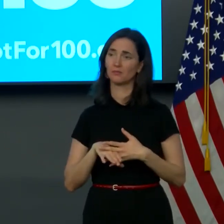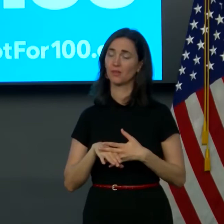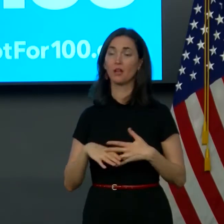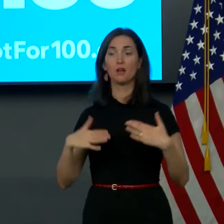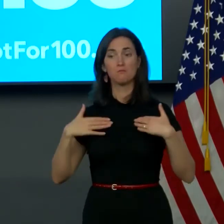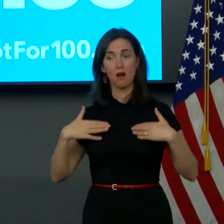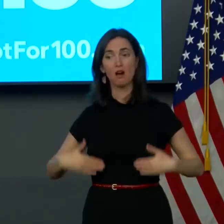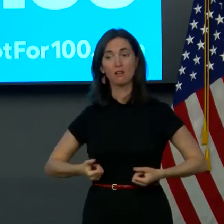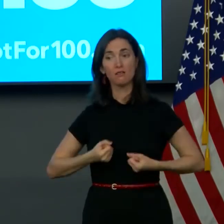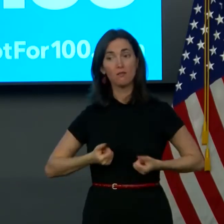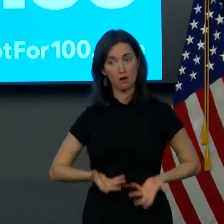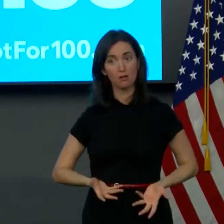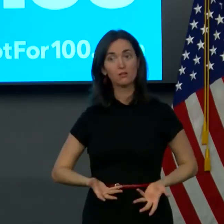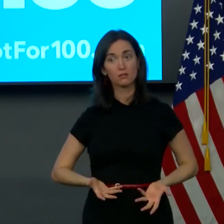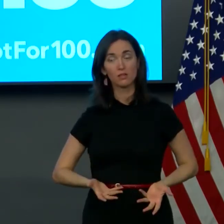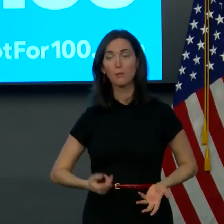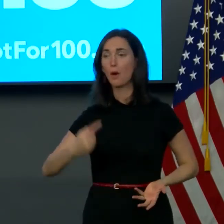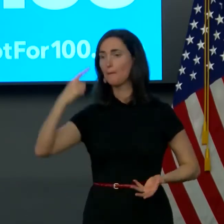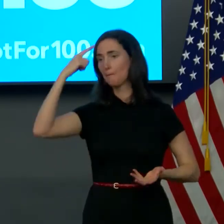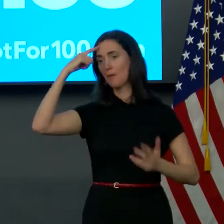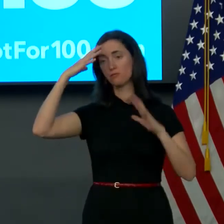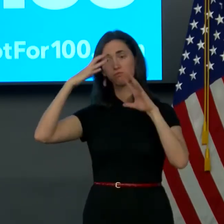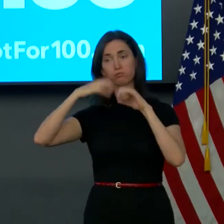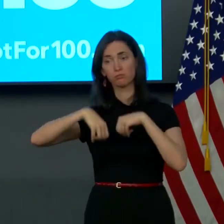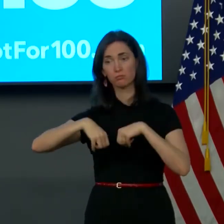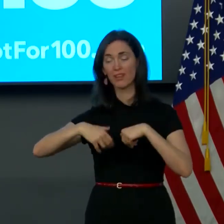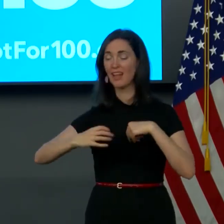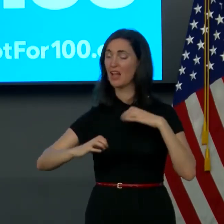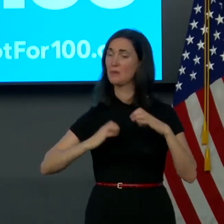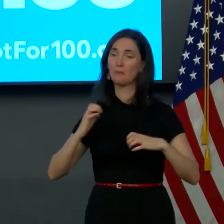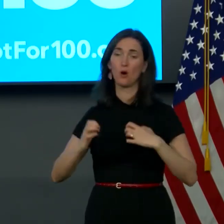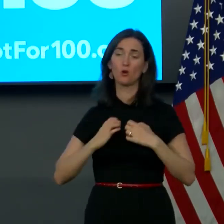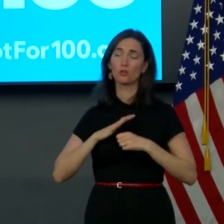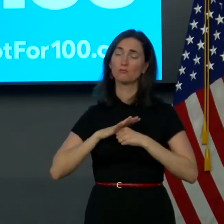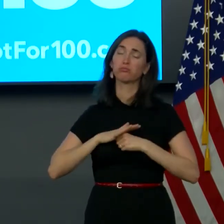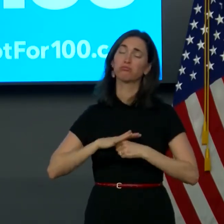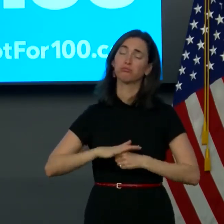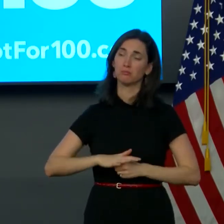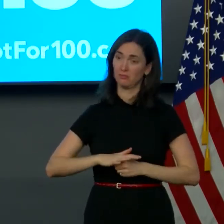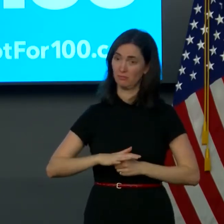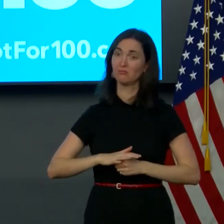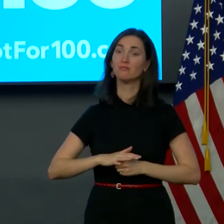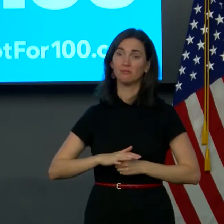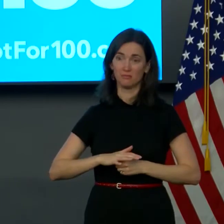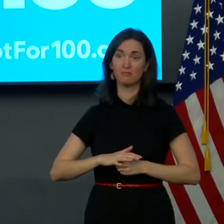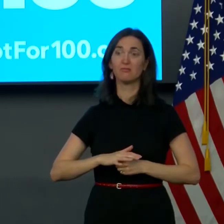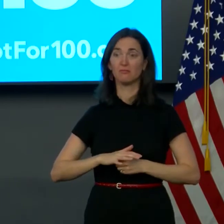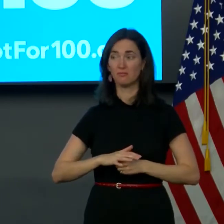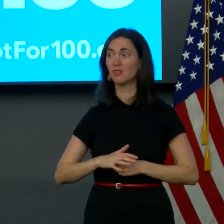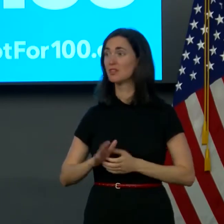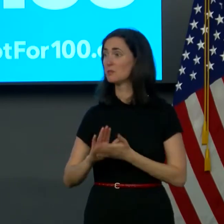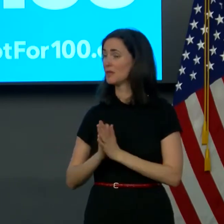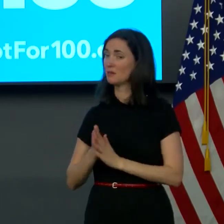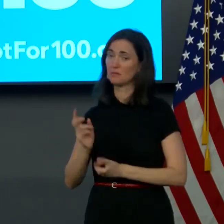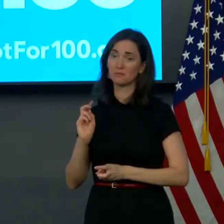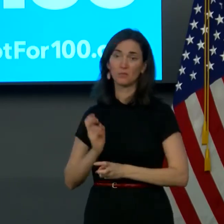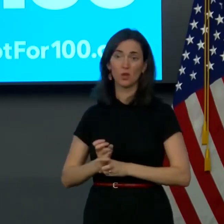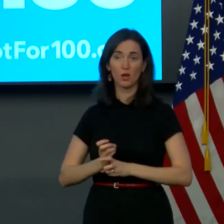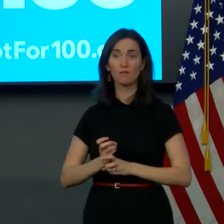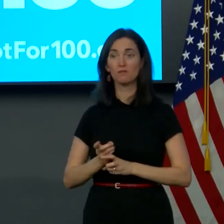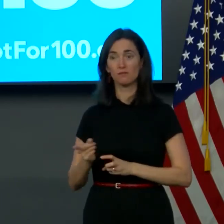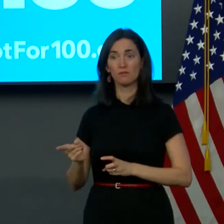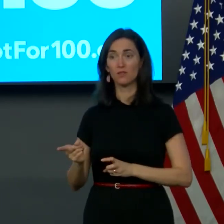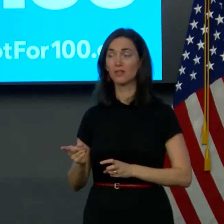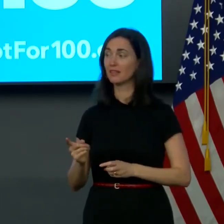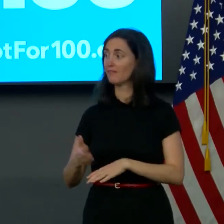physical exhaustion, mental exhaustion, emotional exhaustion, and things are getting tougher, not